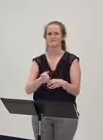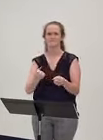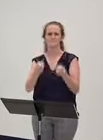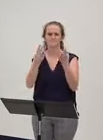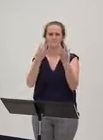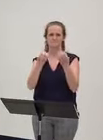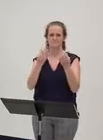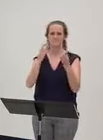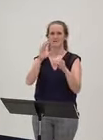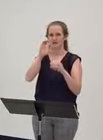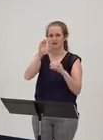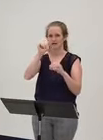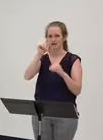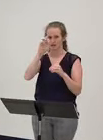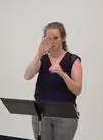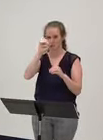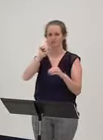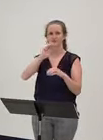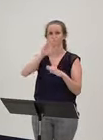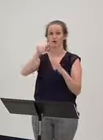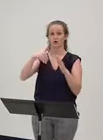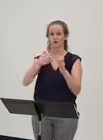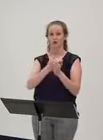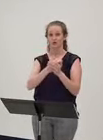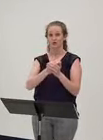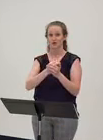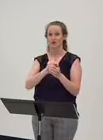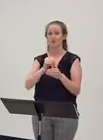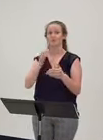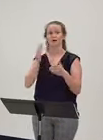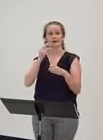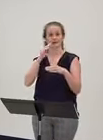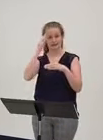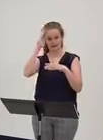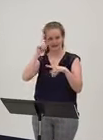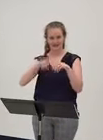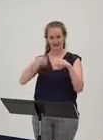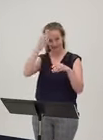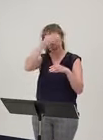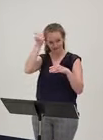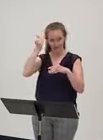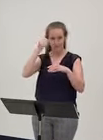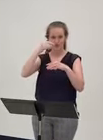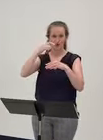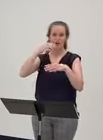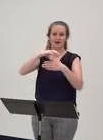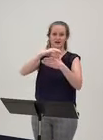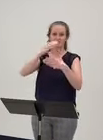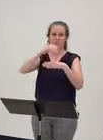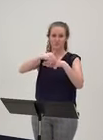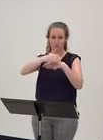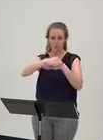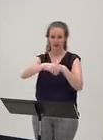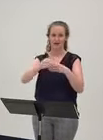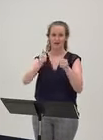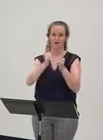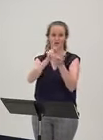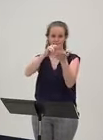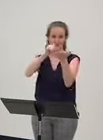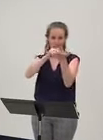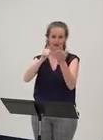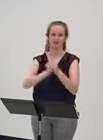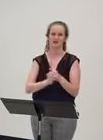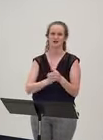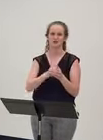450 calories. All of these extras, and then the rolls with the cinnamon butter. You know, it added up to